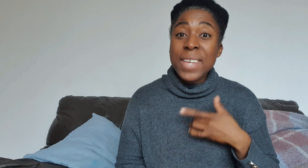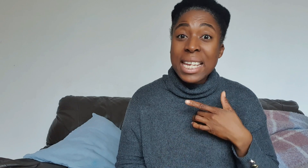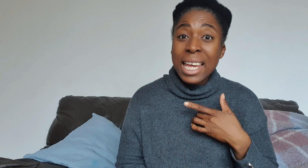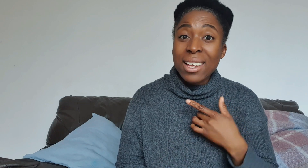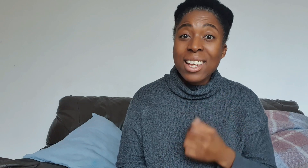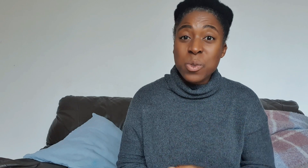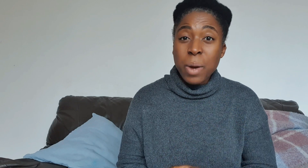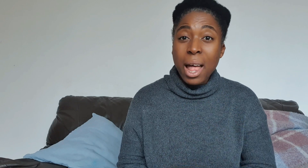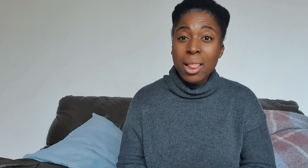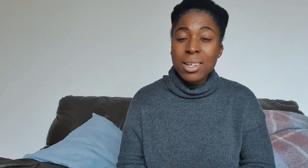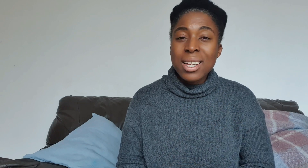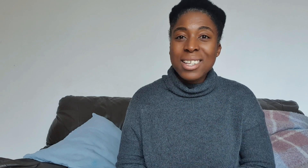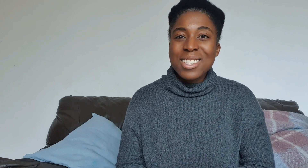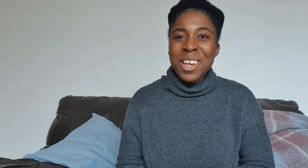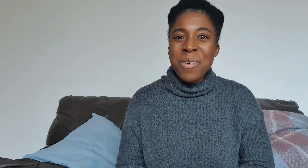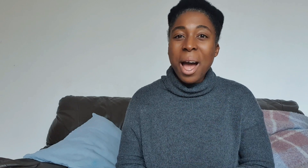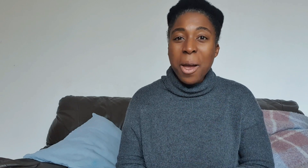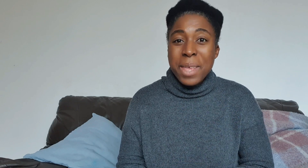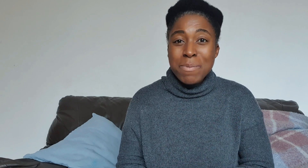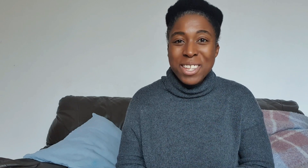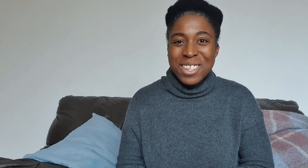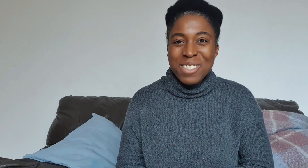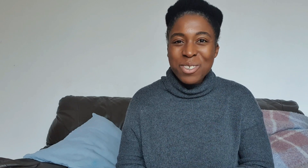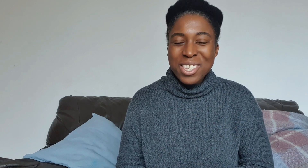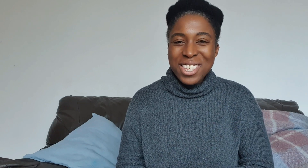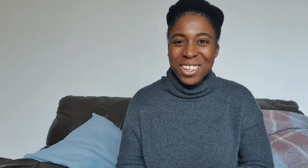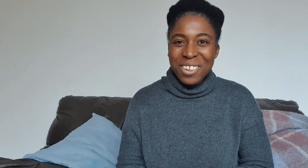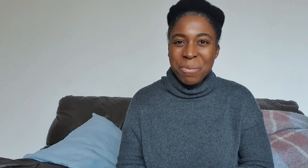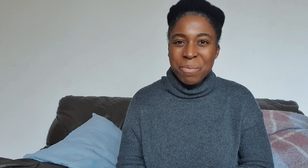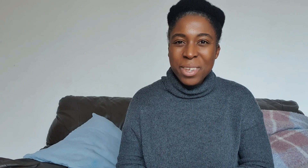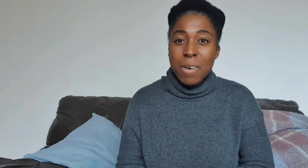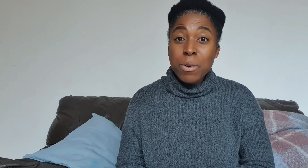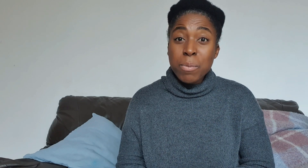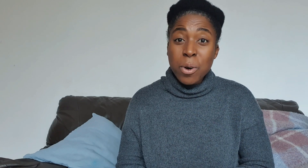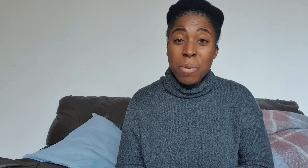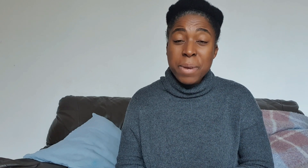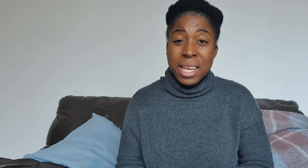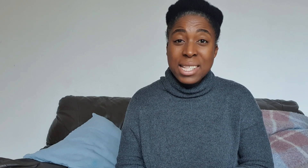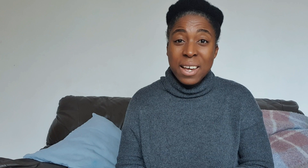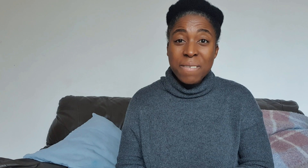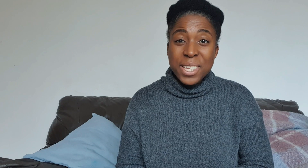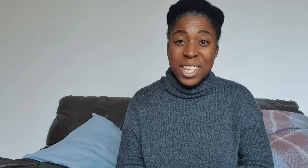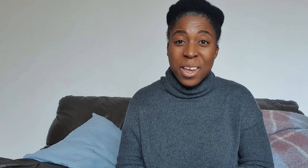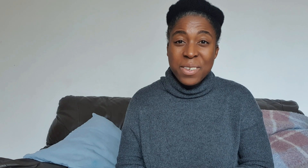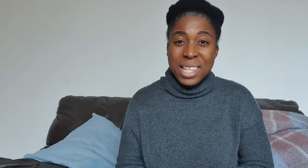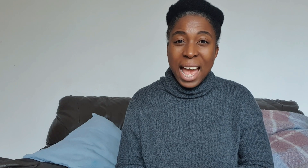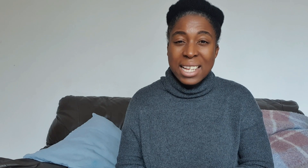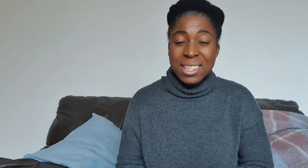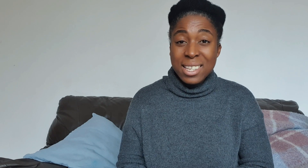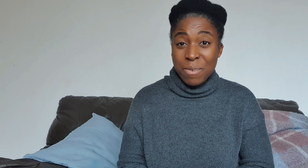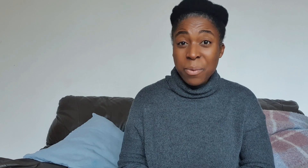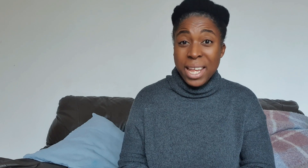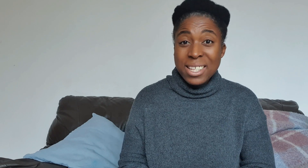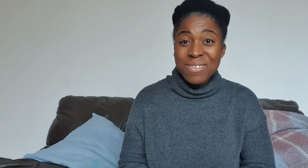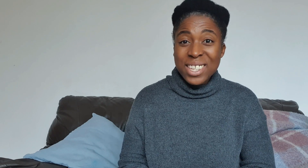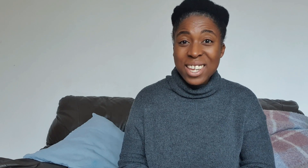feeling as well. So I hope that's been useful to you. For more BSL videos and deaf awareness